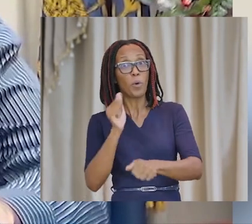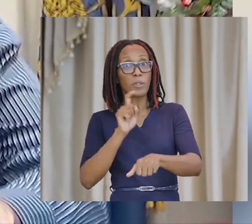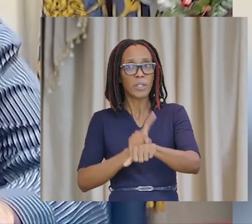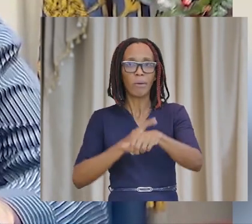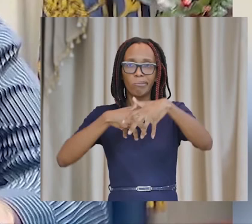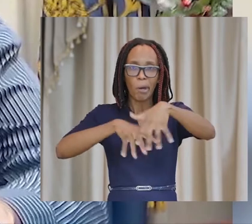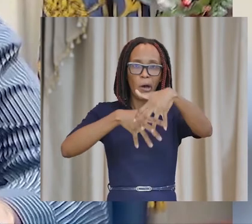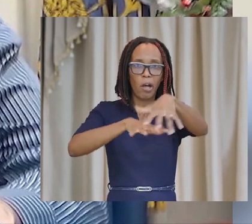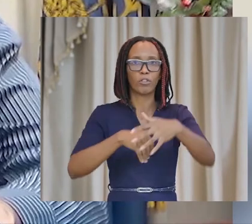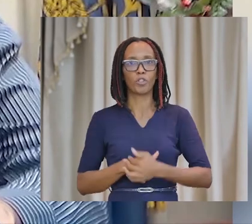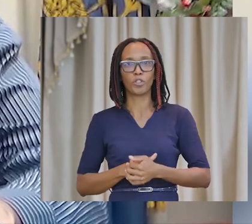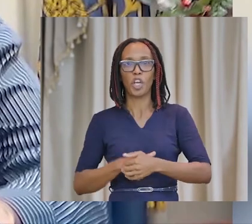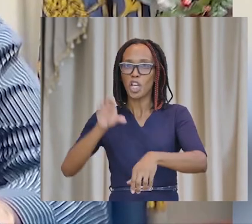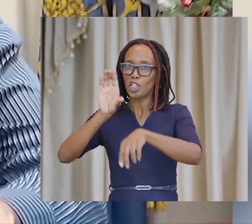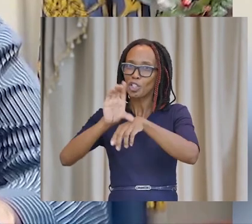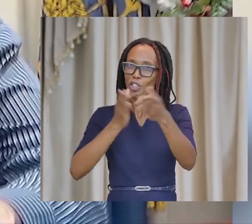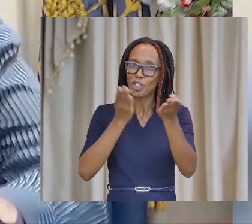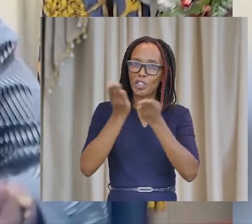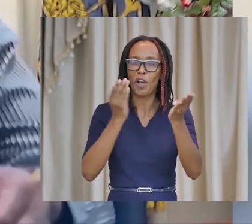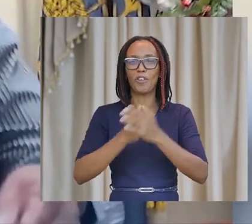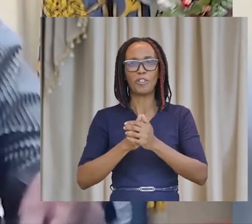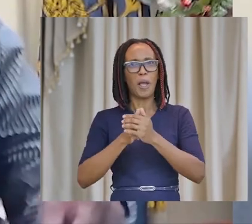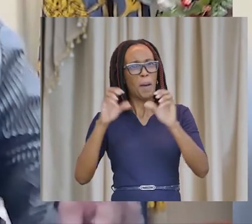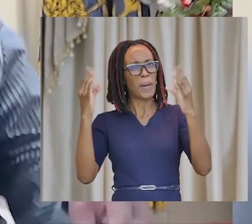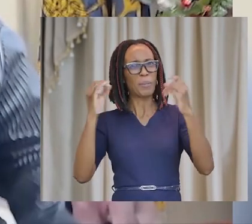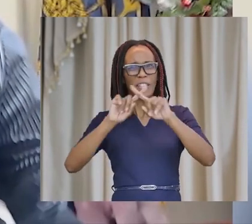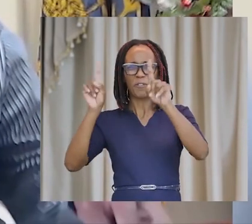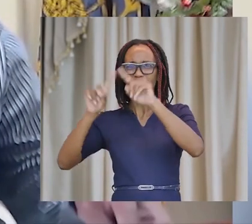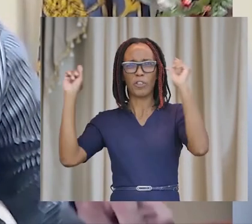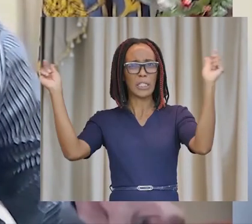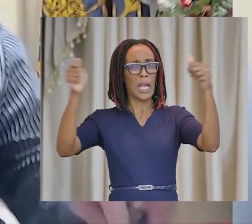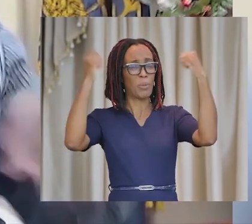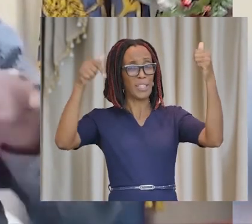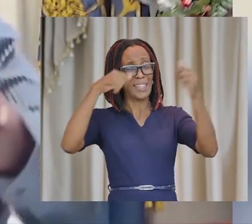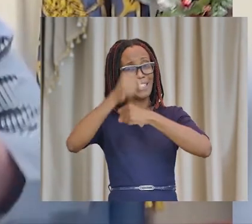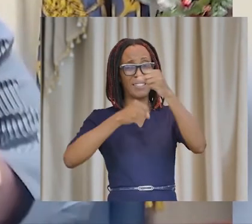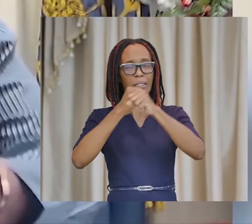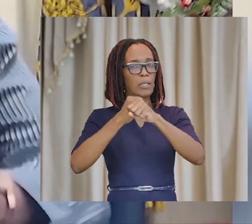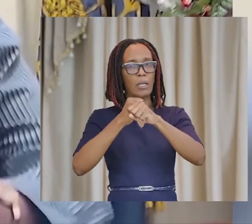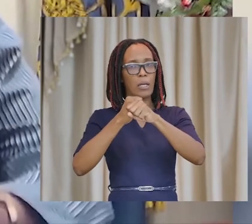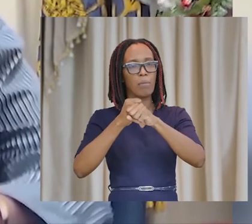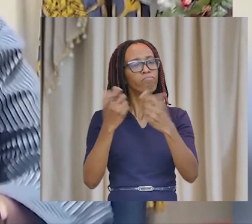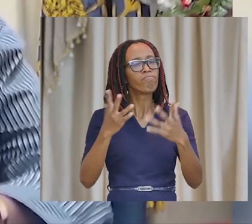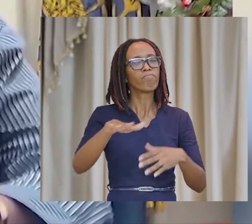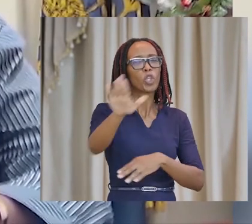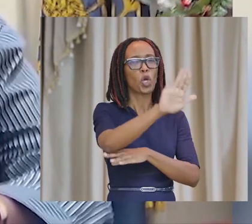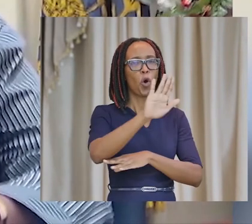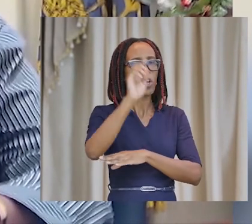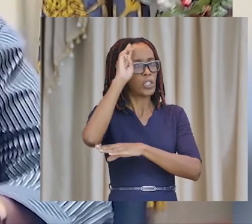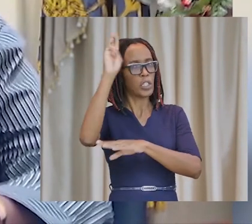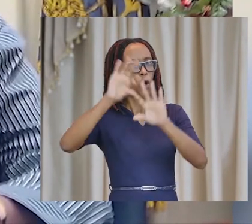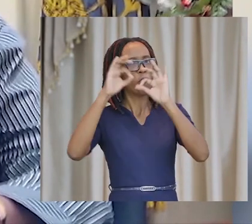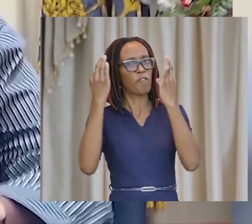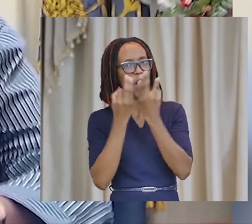route marches, church services, and other ceremonies, your experience this year will be in a family setting and